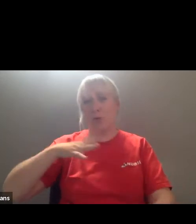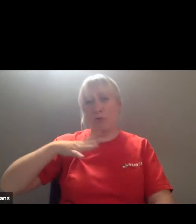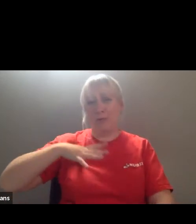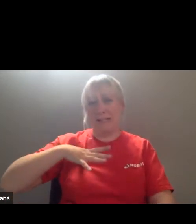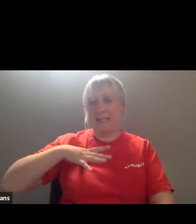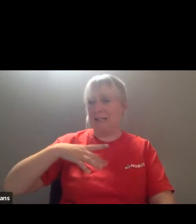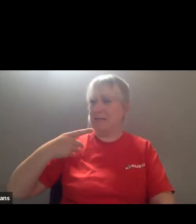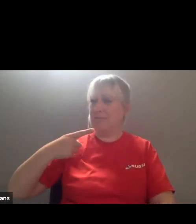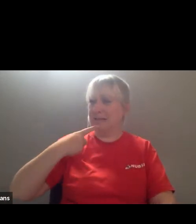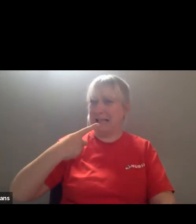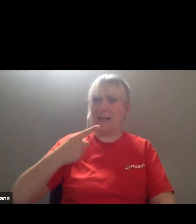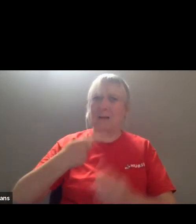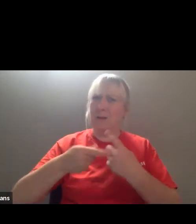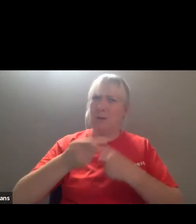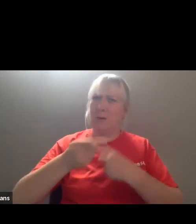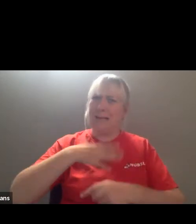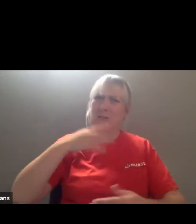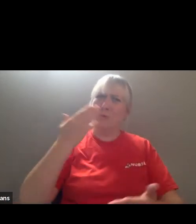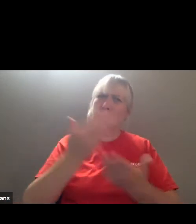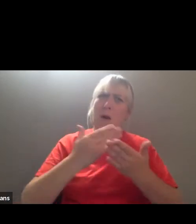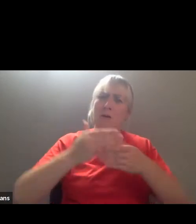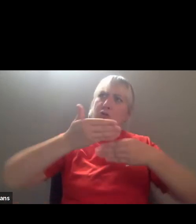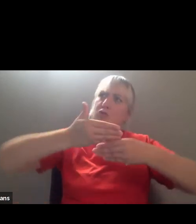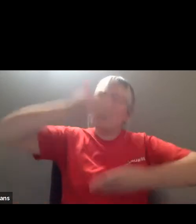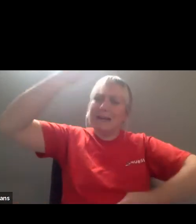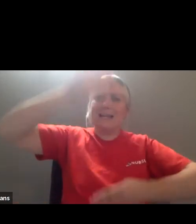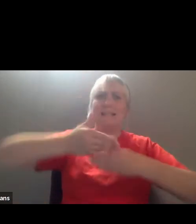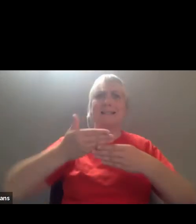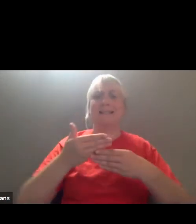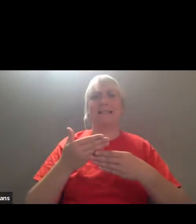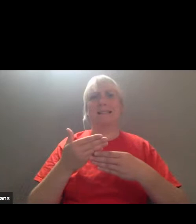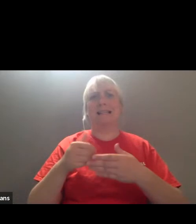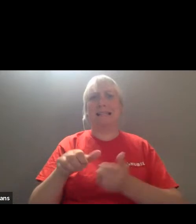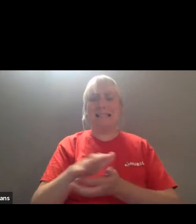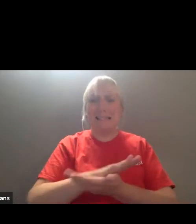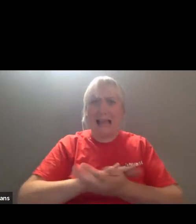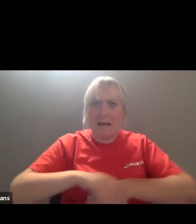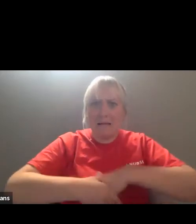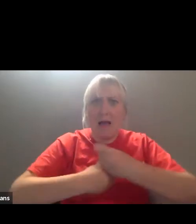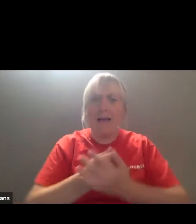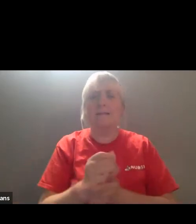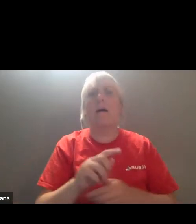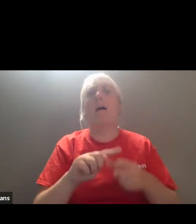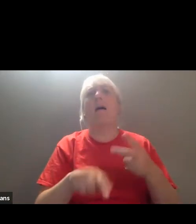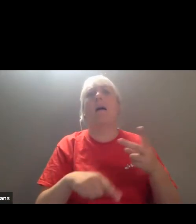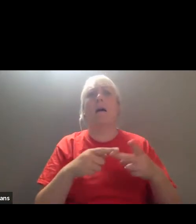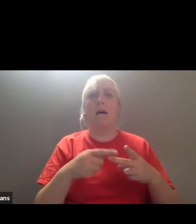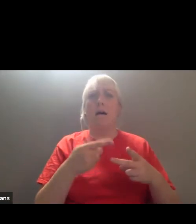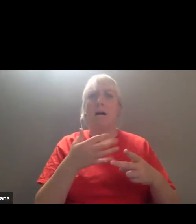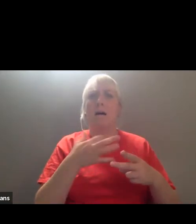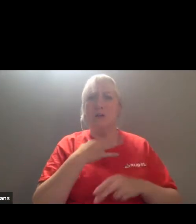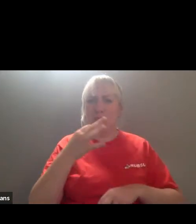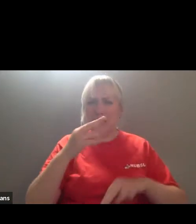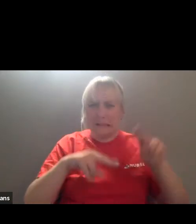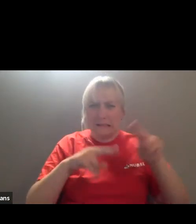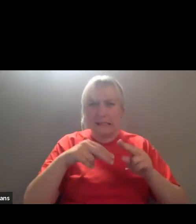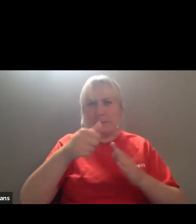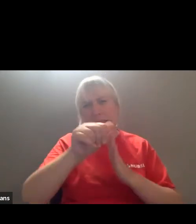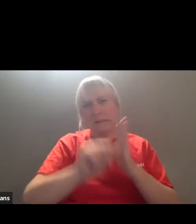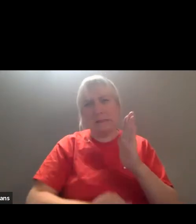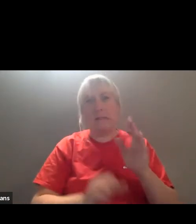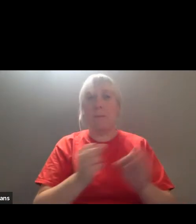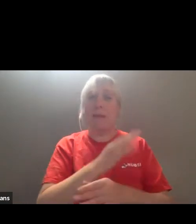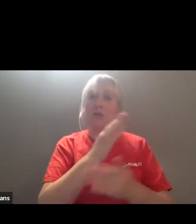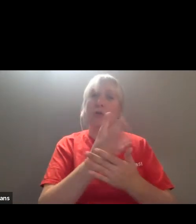screens, sanitizer, social distancing, risk assessments of every job centre to make sure that they're only calling